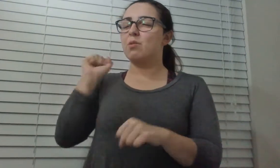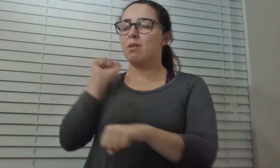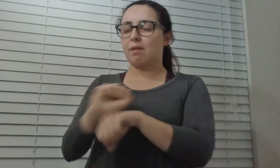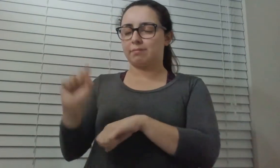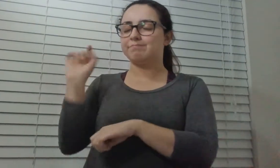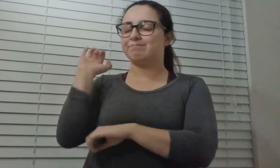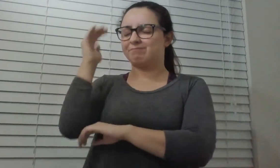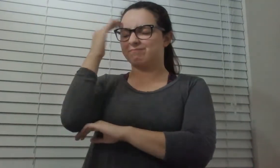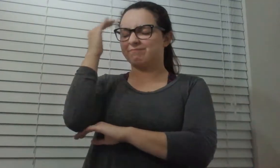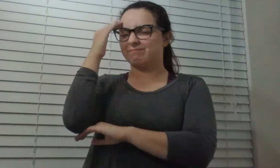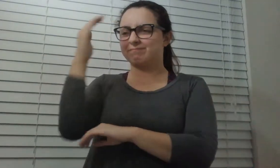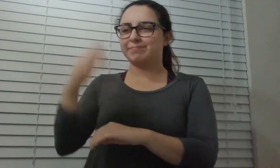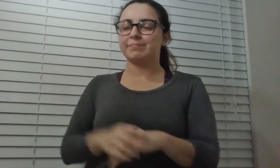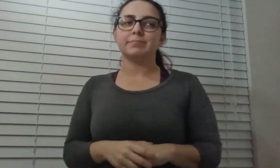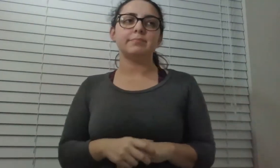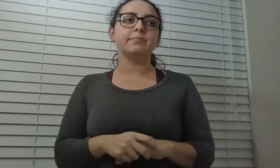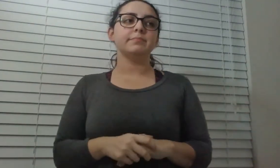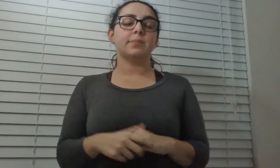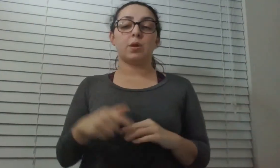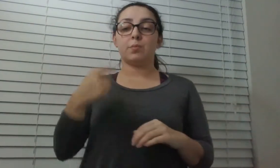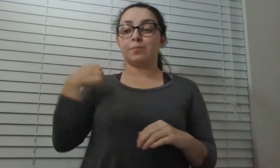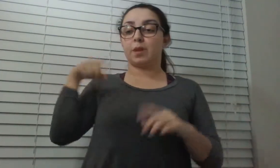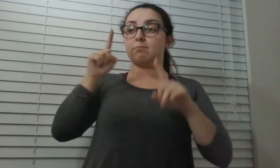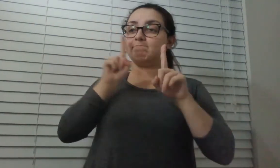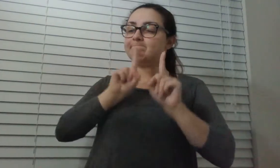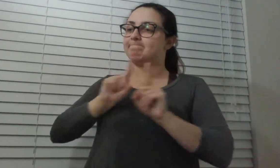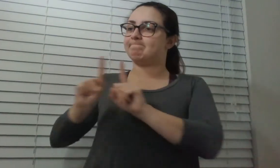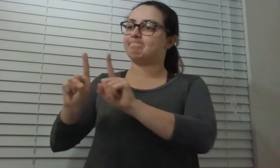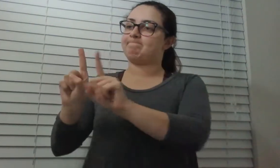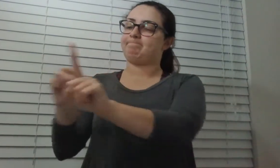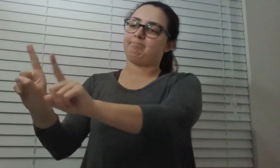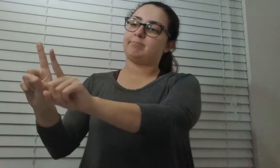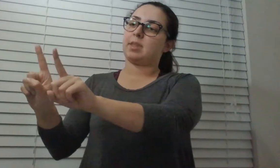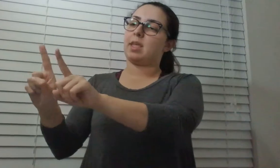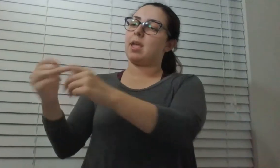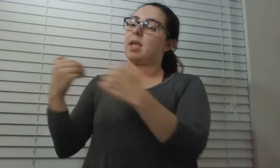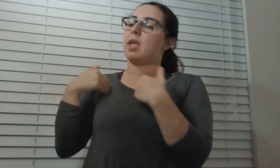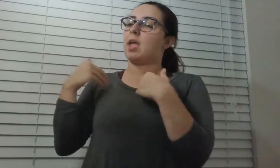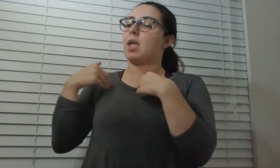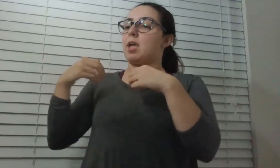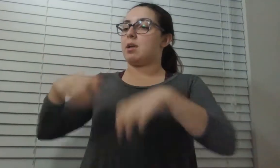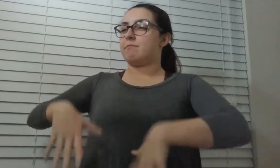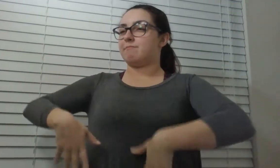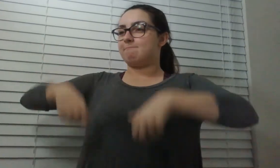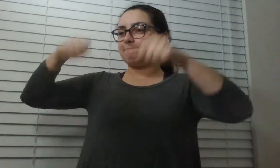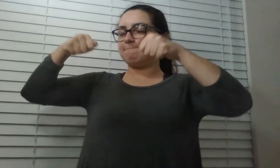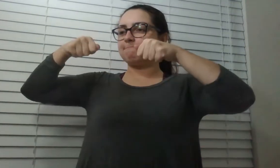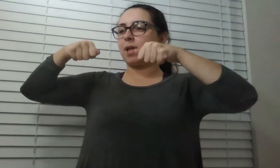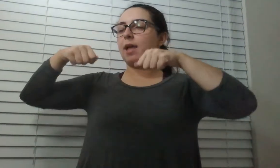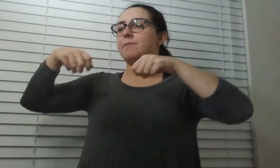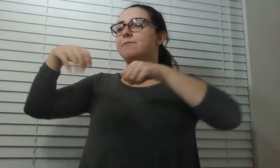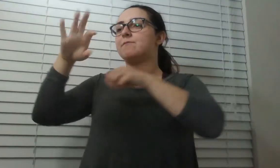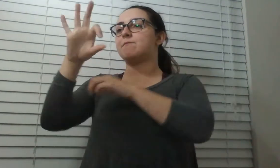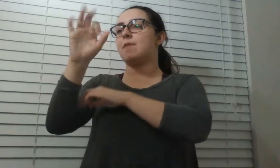are where they had pieces of fabric that were framed on display. scraps of, early planes were made out of